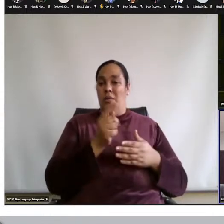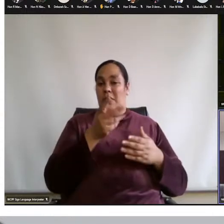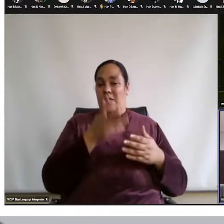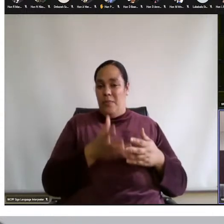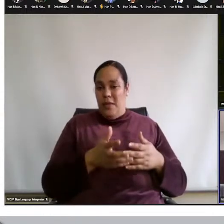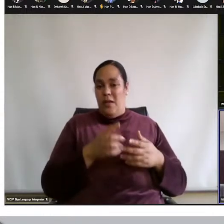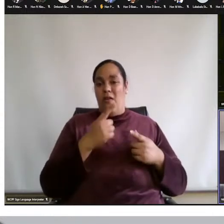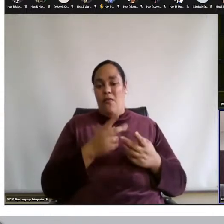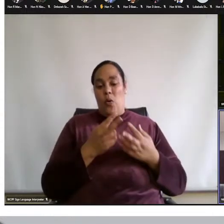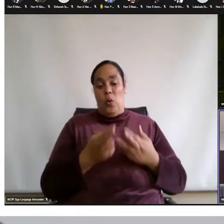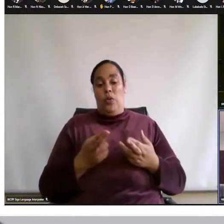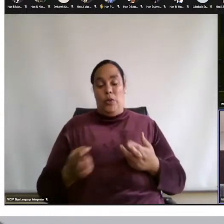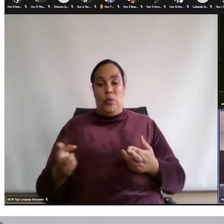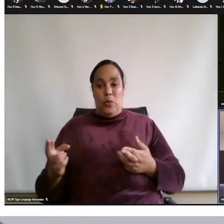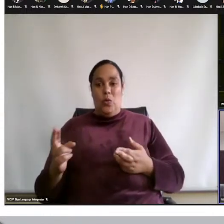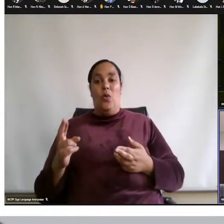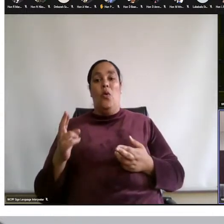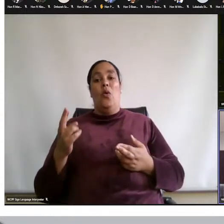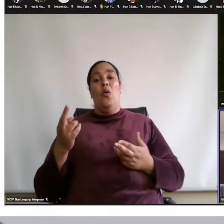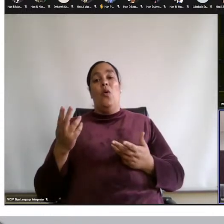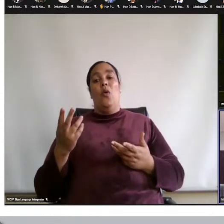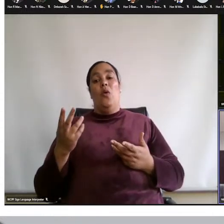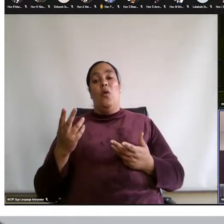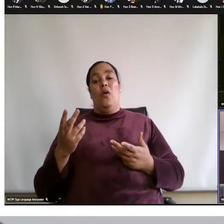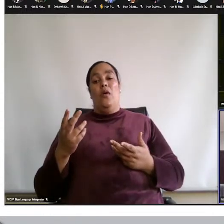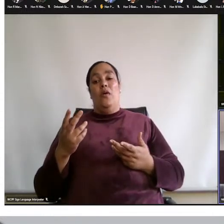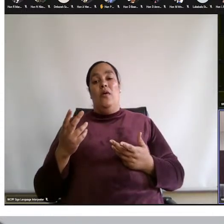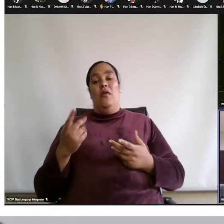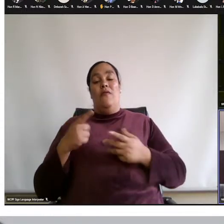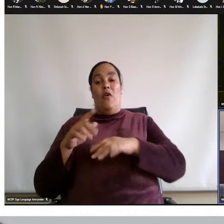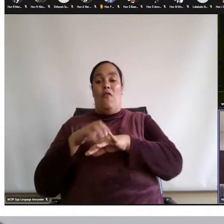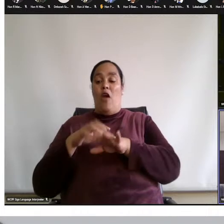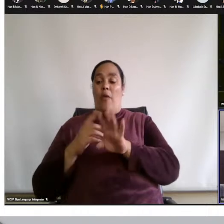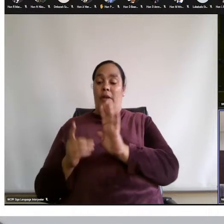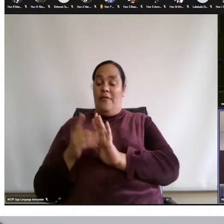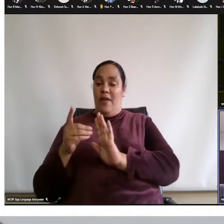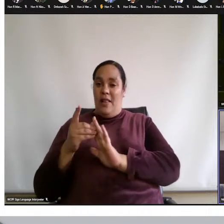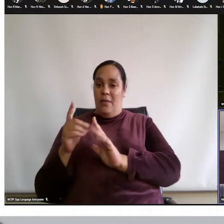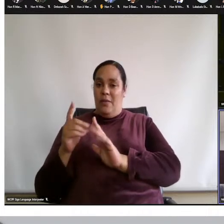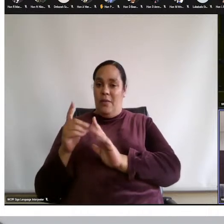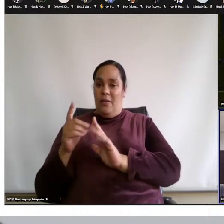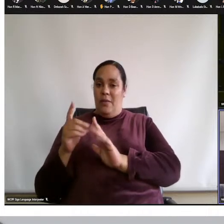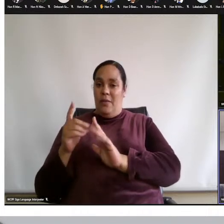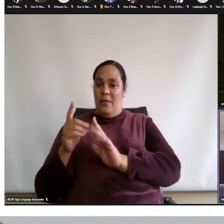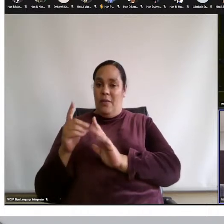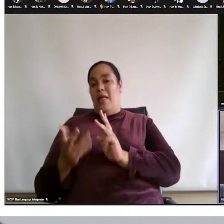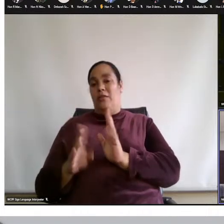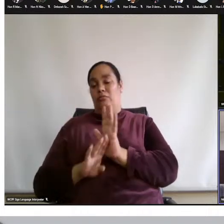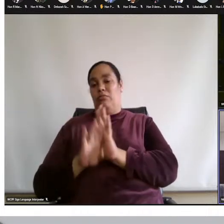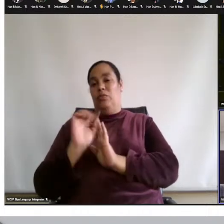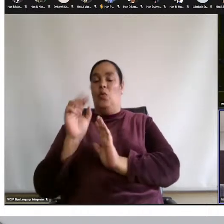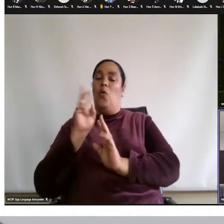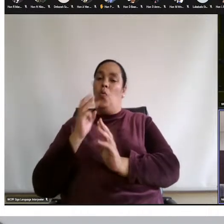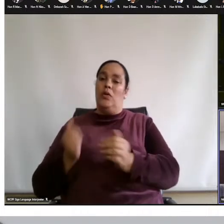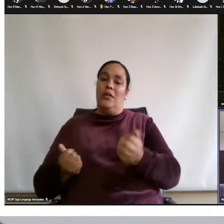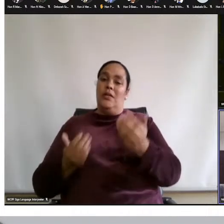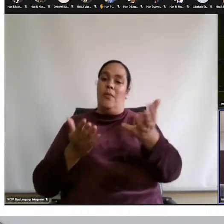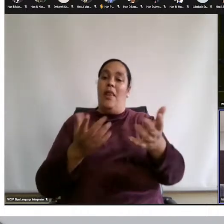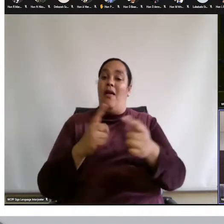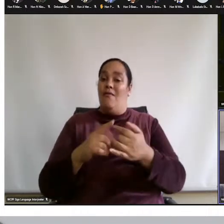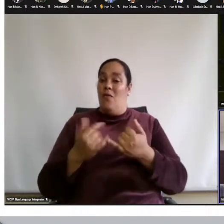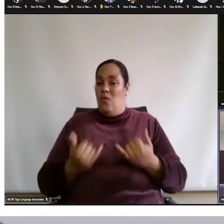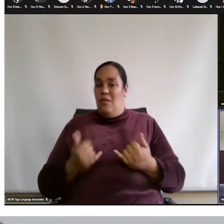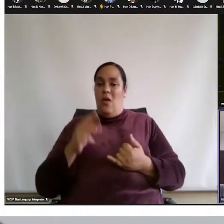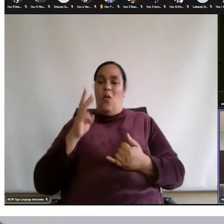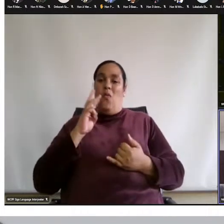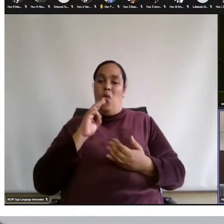for resource poor farmer development, and the balance to improve the water supply for existing